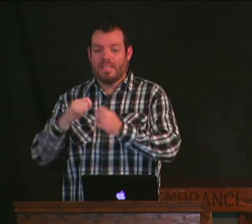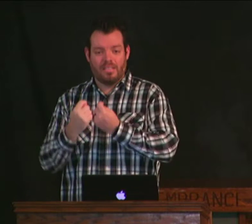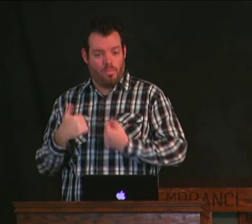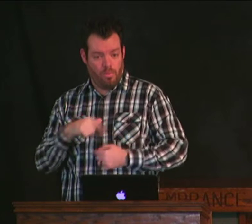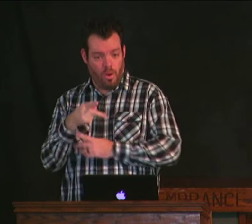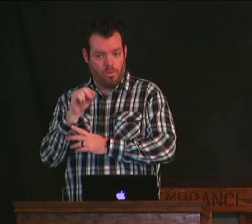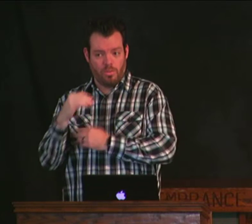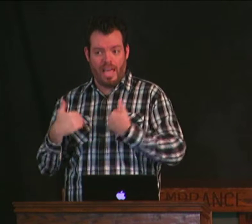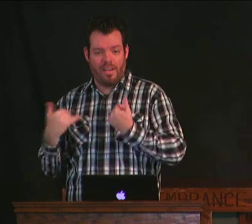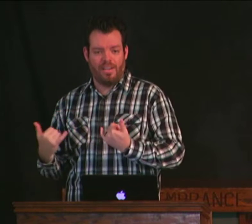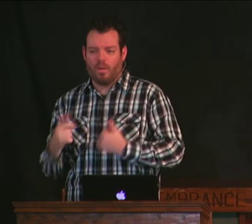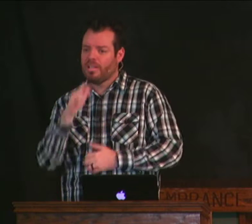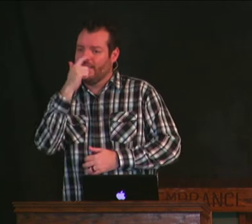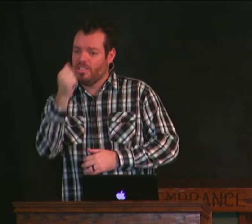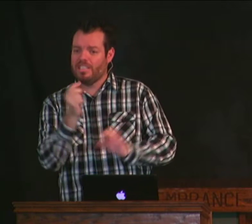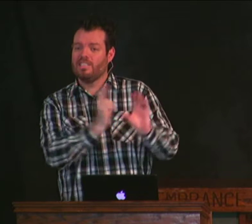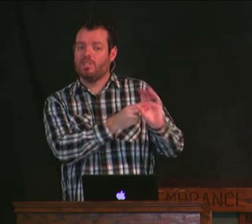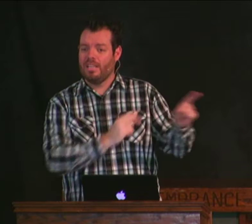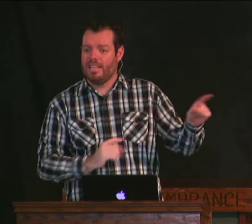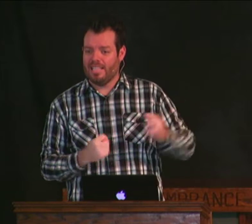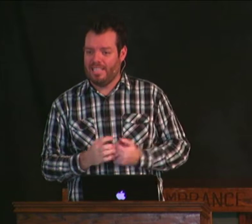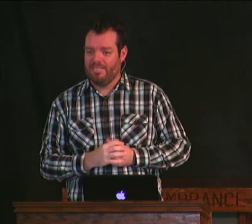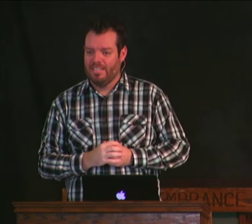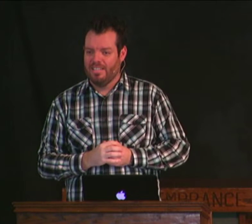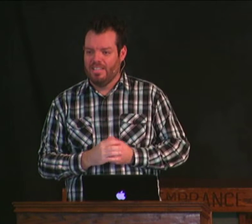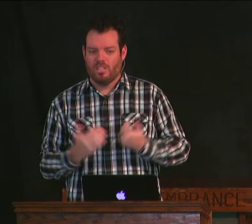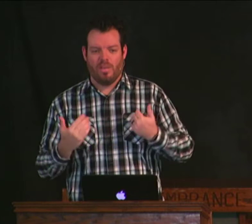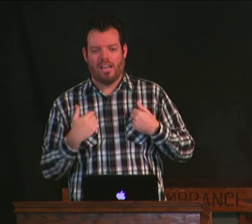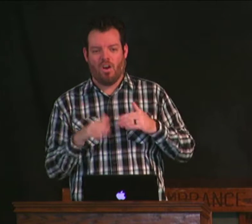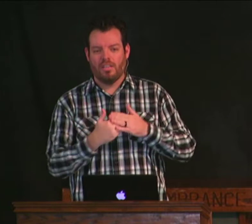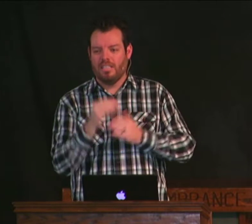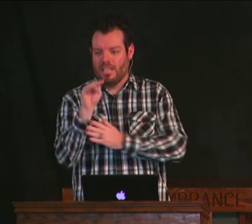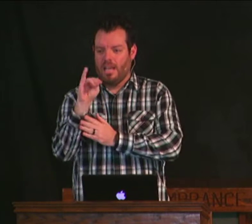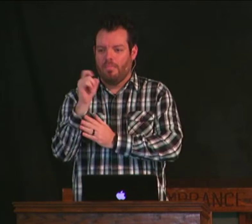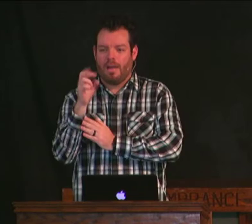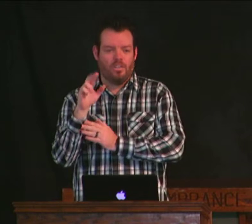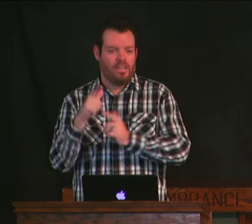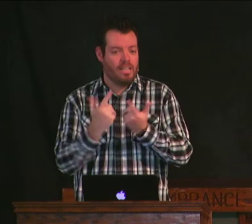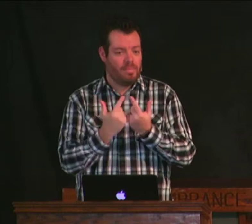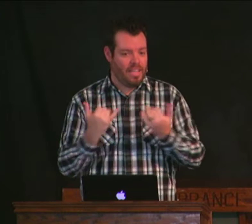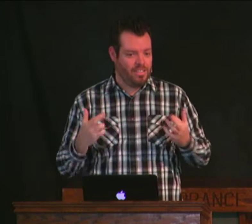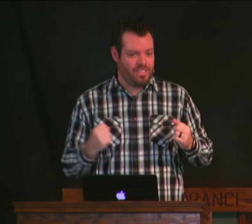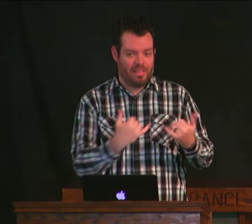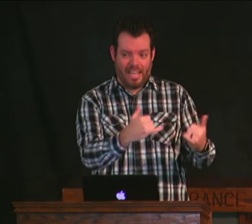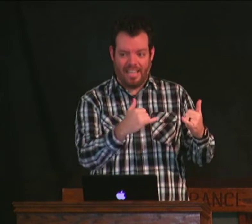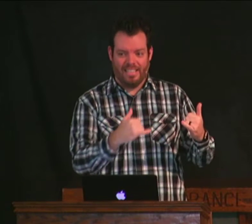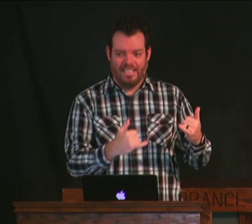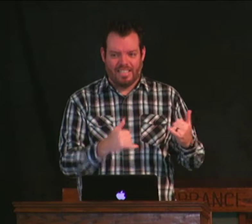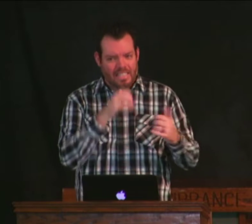the pros we have right now were not interested in joining that team. So we had all these minor league players playing. So they didn't